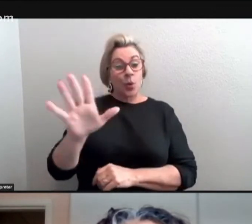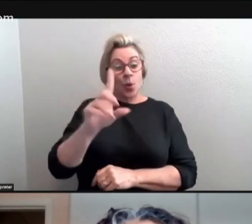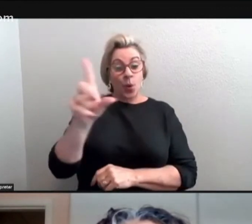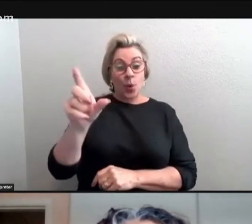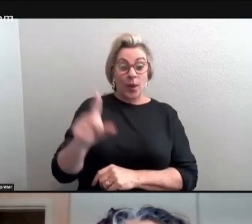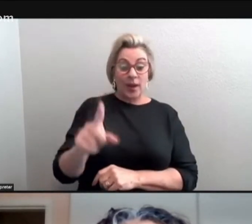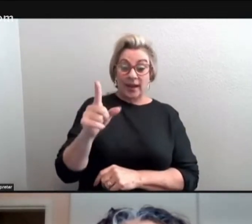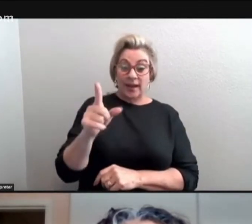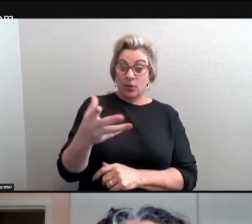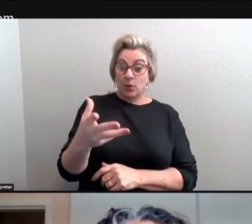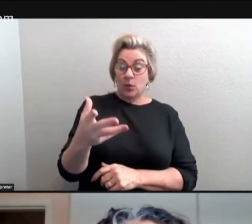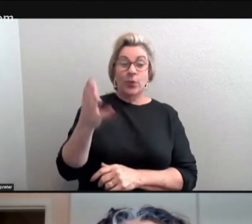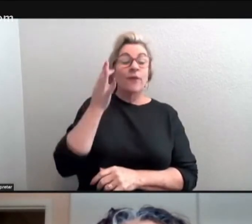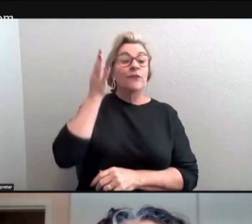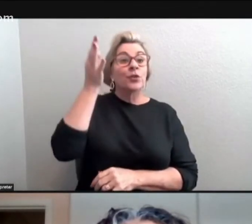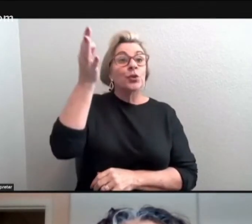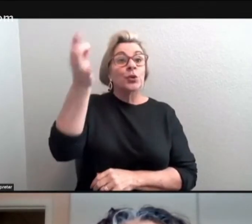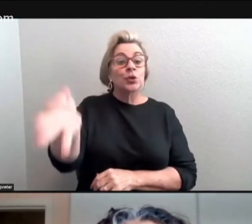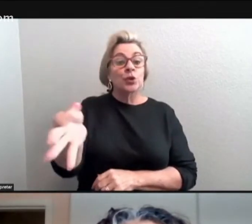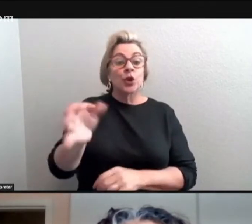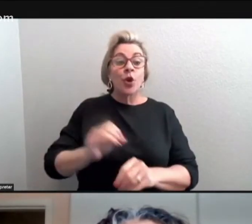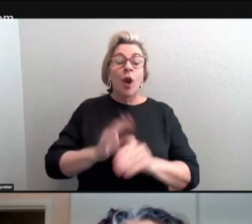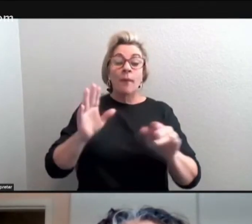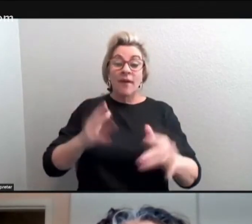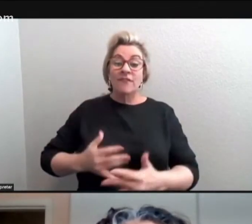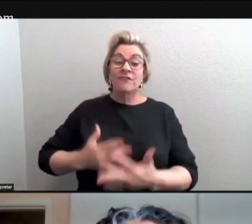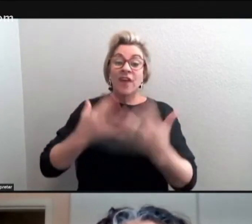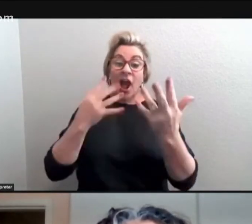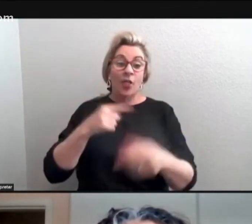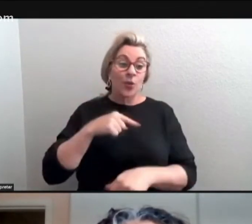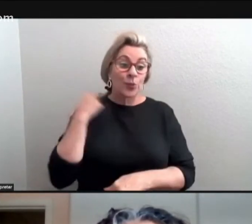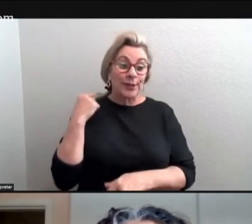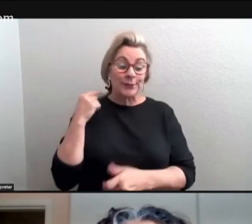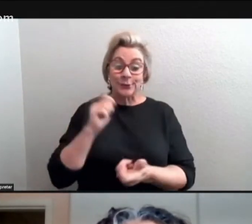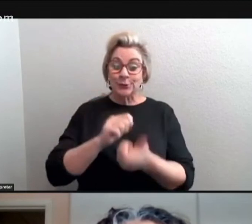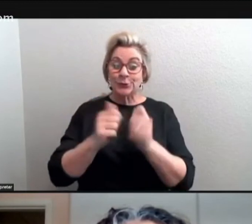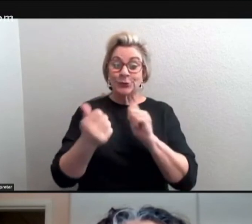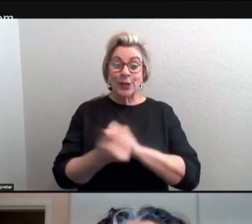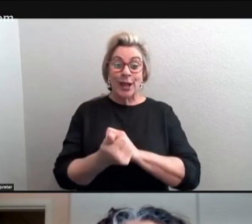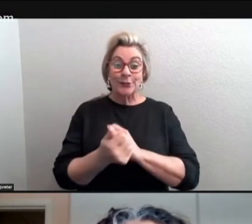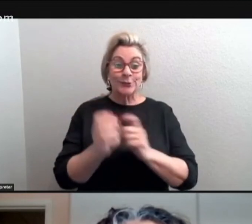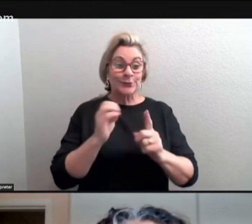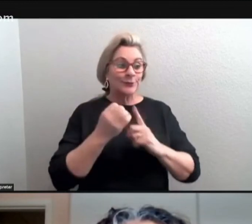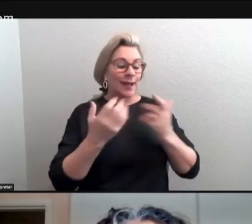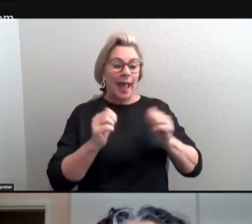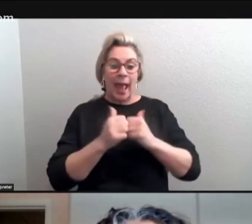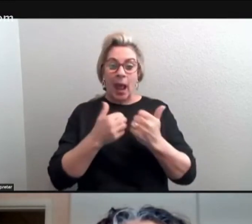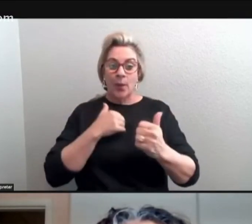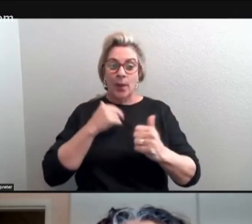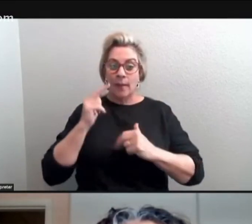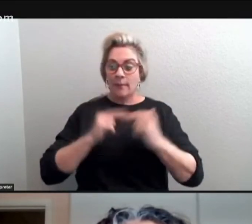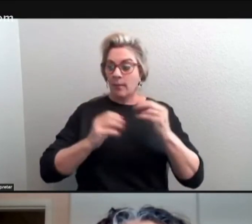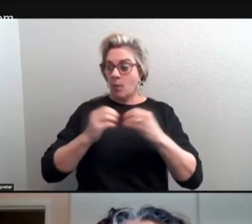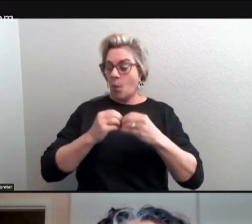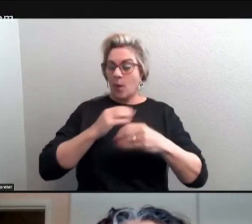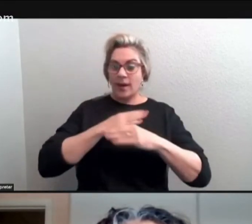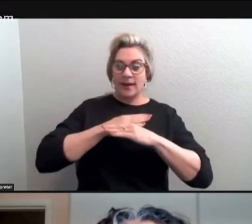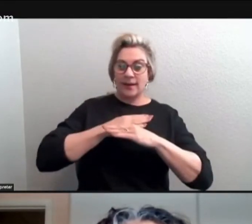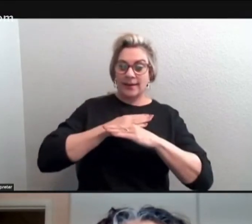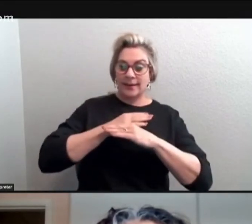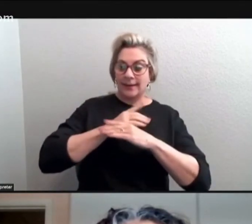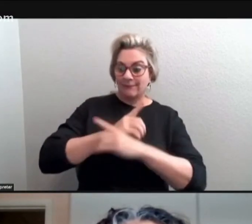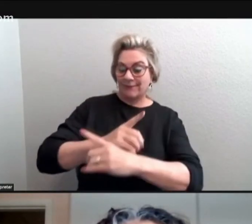anywhere in terms of the future. Obviously, fire risk being one with the changing climate. How do we build more defensible